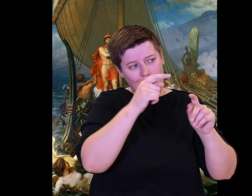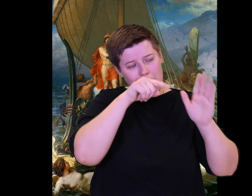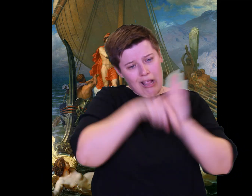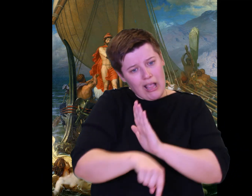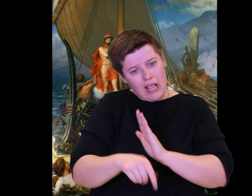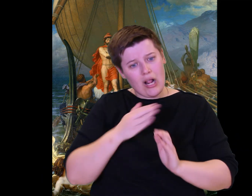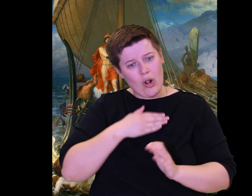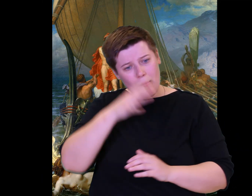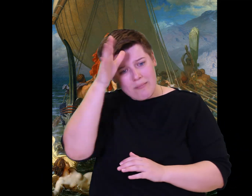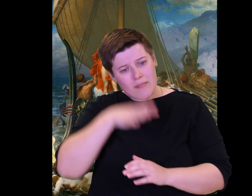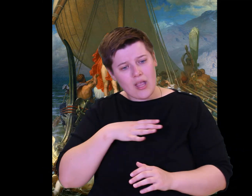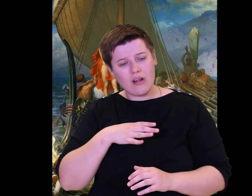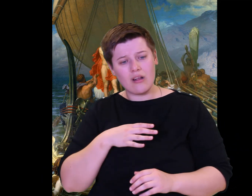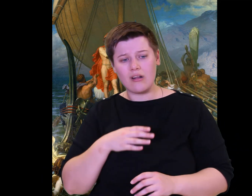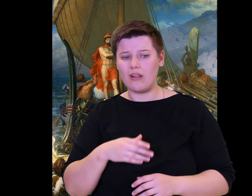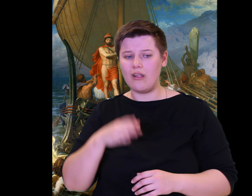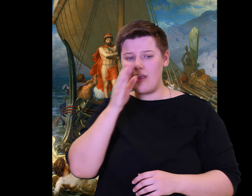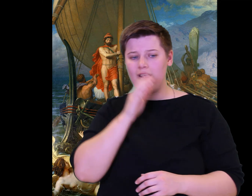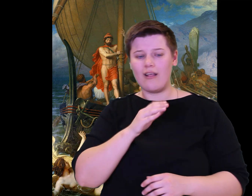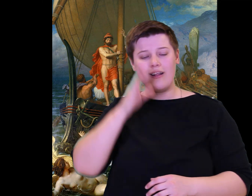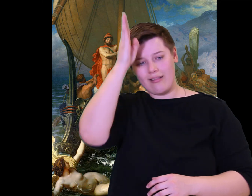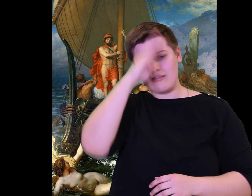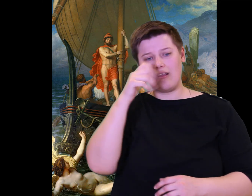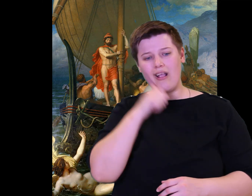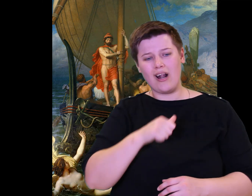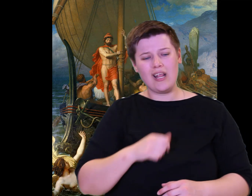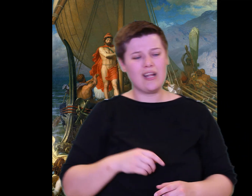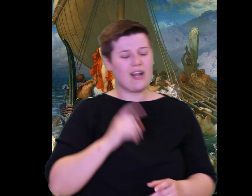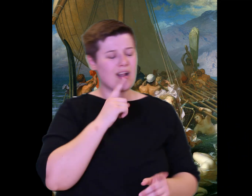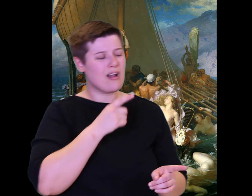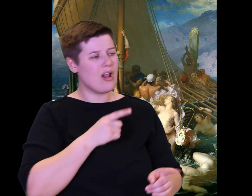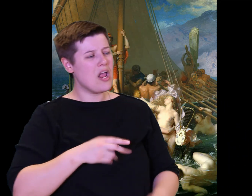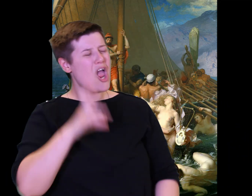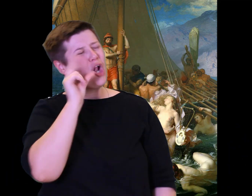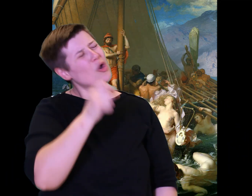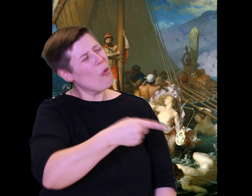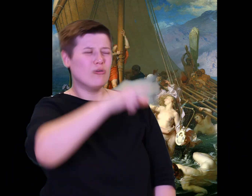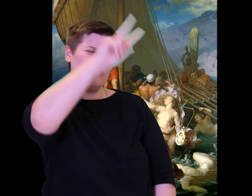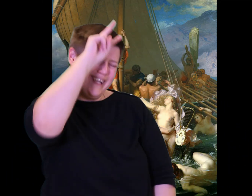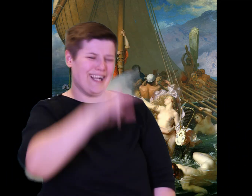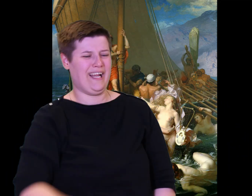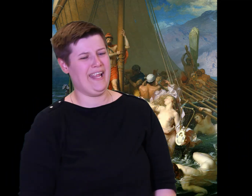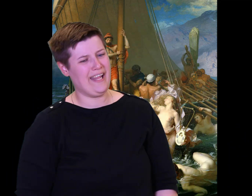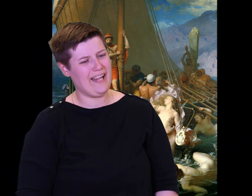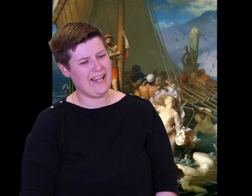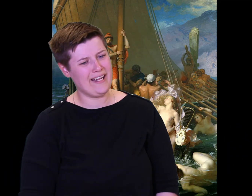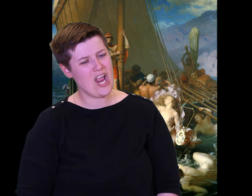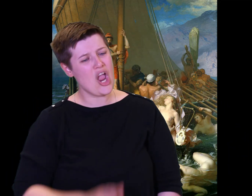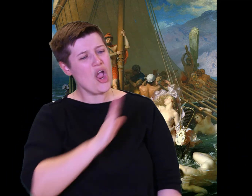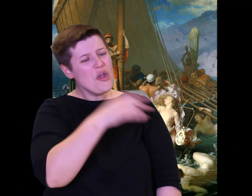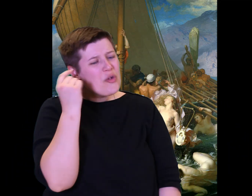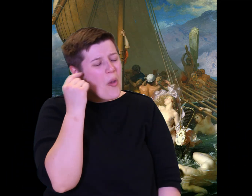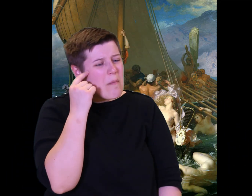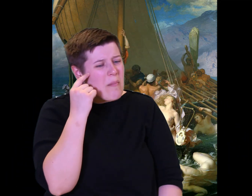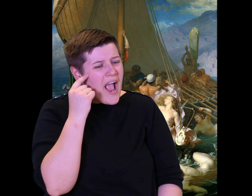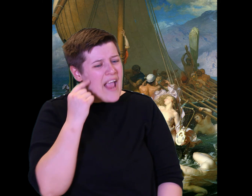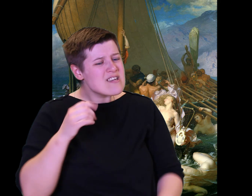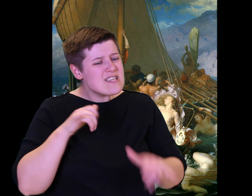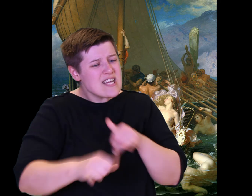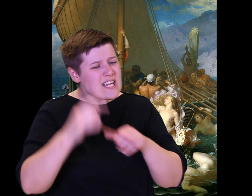is swallowing the water. No one could save you from death then, even great Poseidon. Row fast